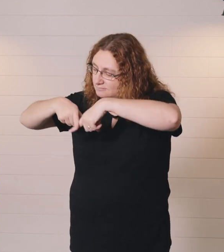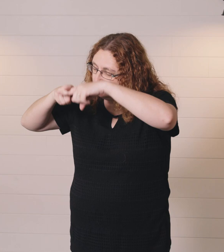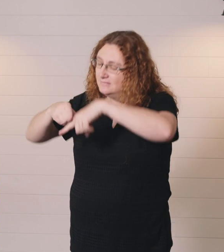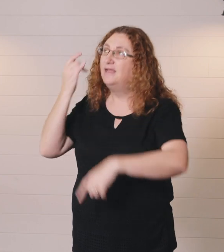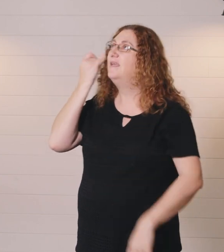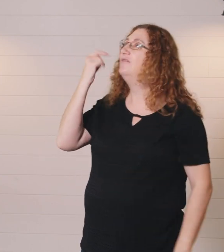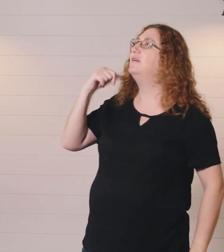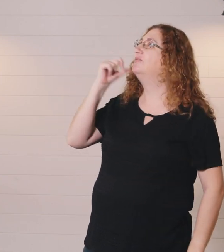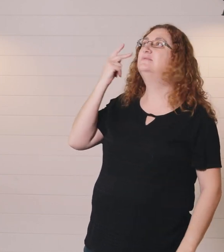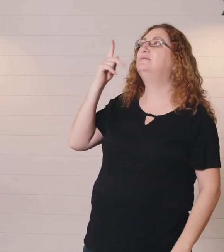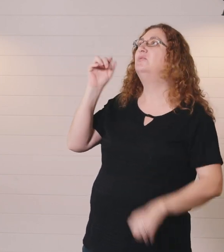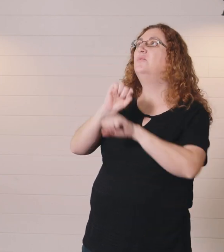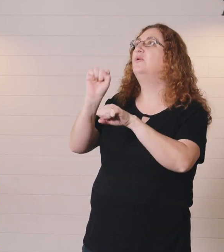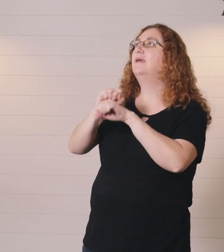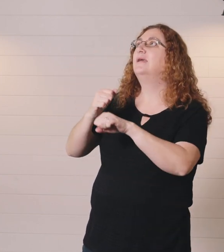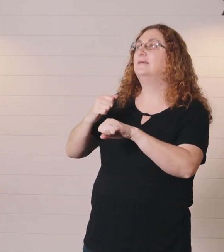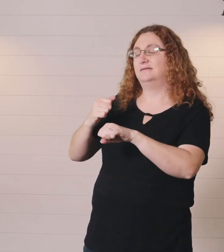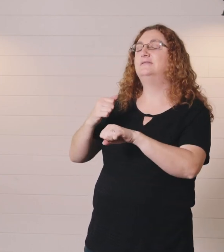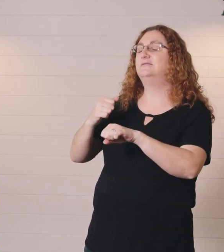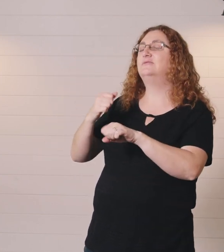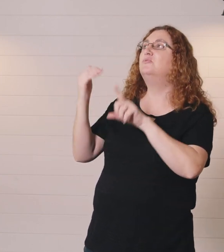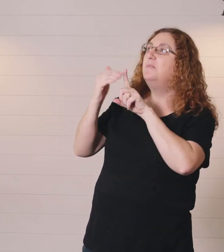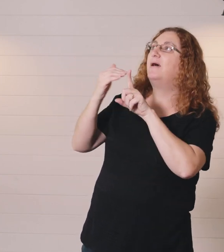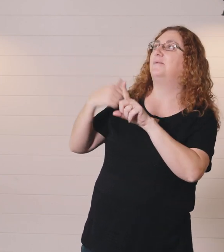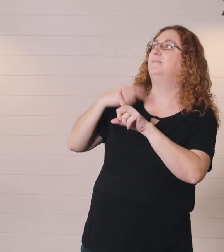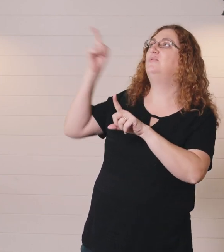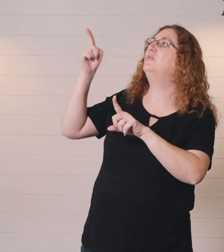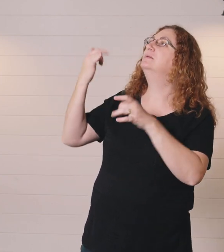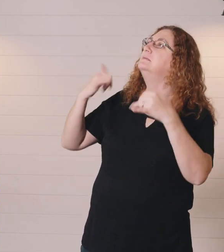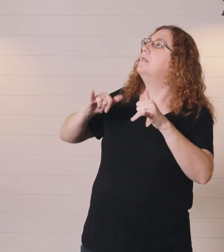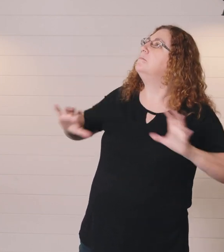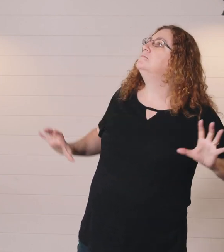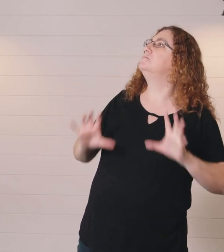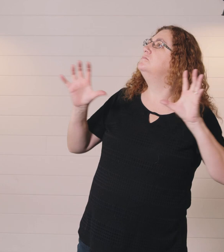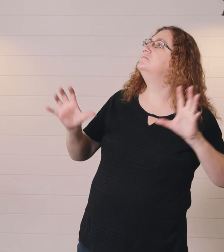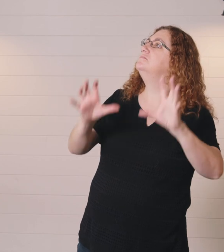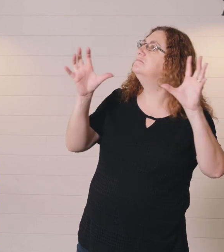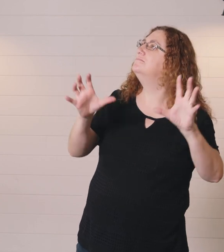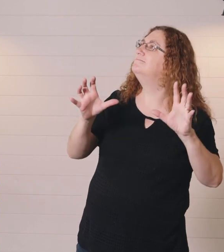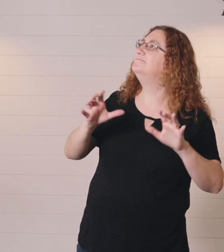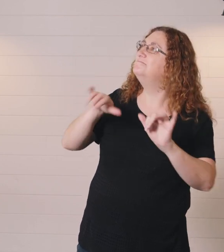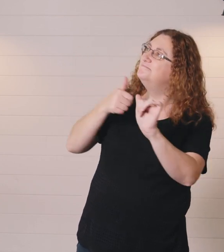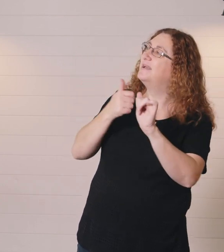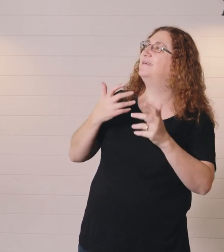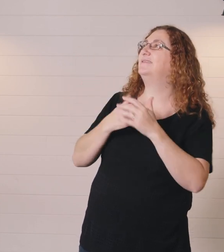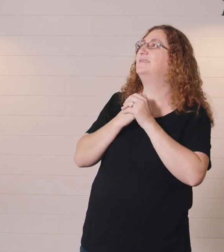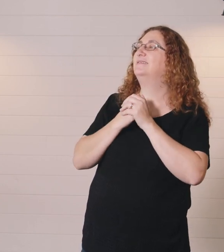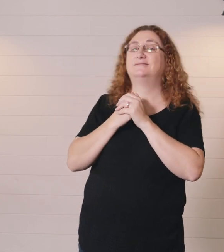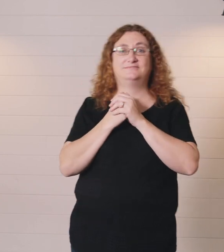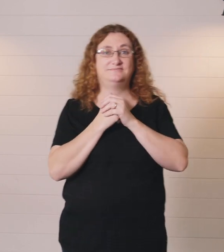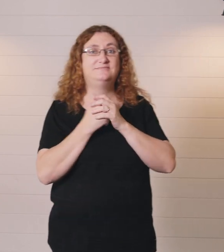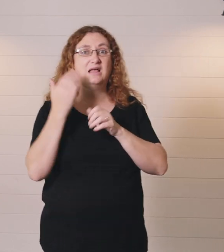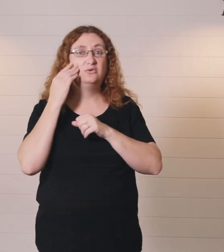don't see you working, Lord, I know you are working. I know that some of you today need to cling to